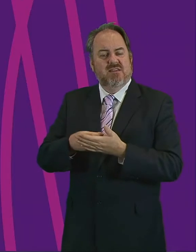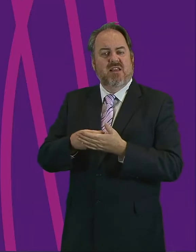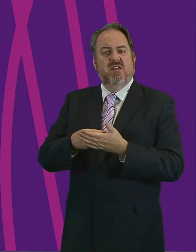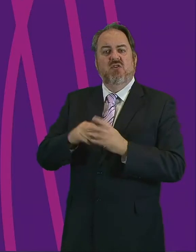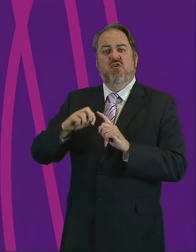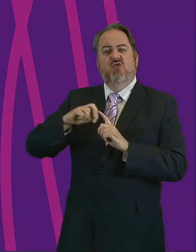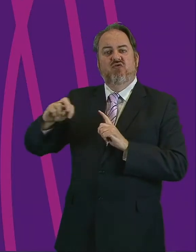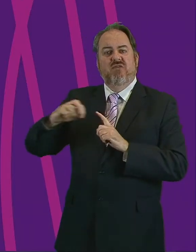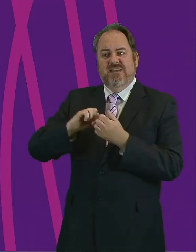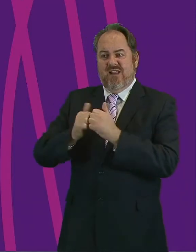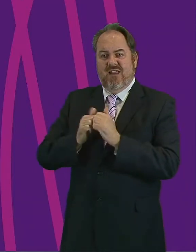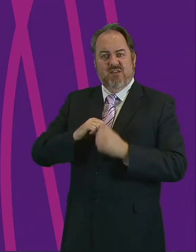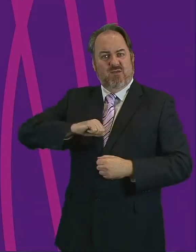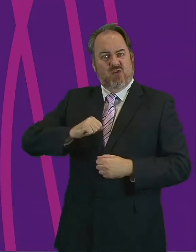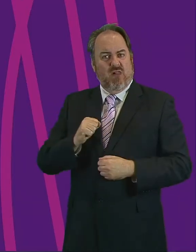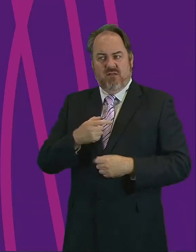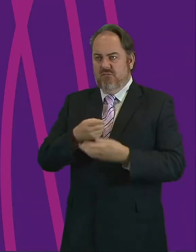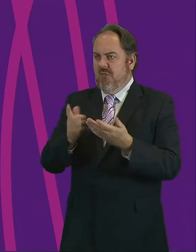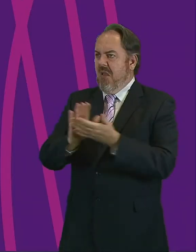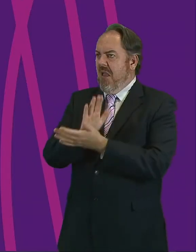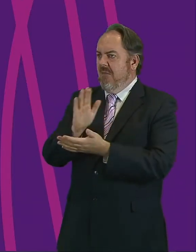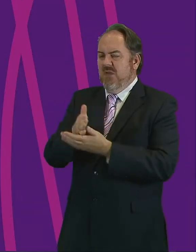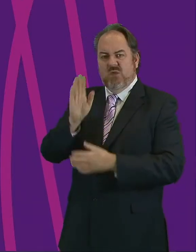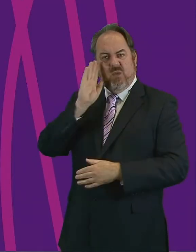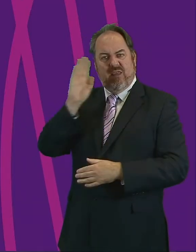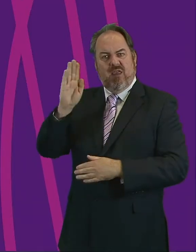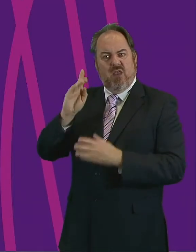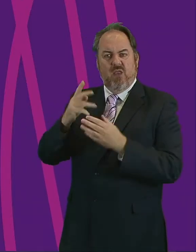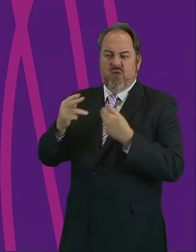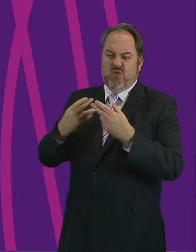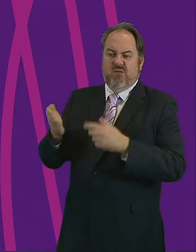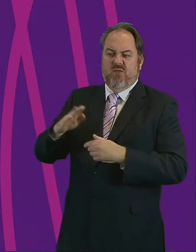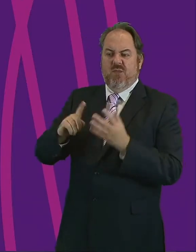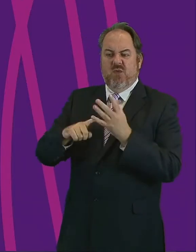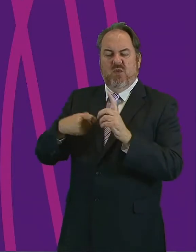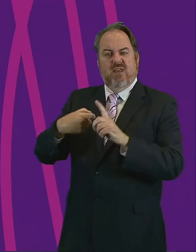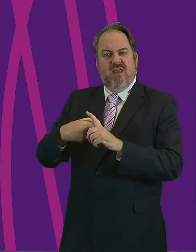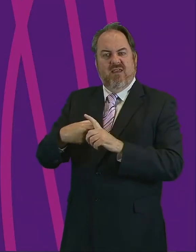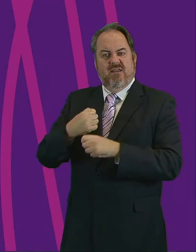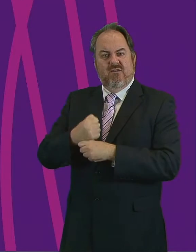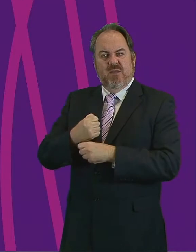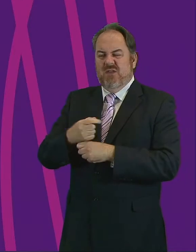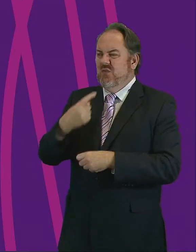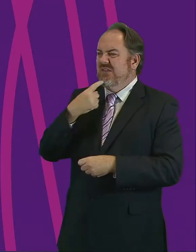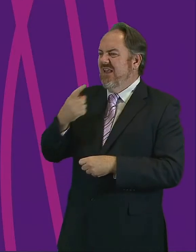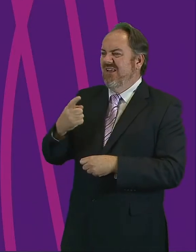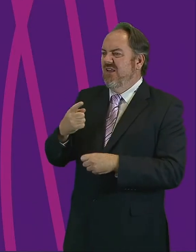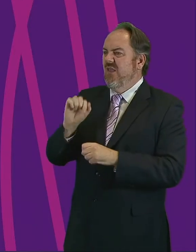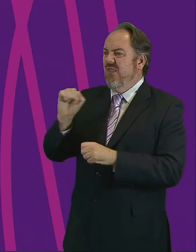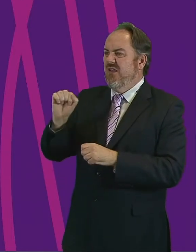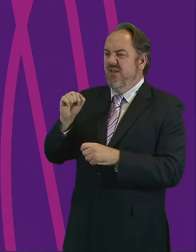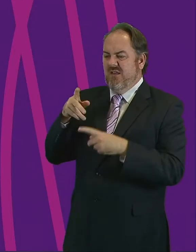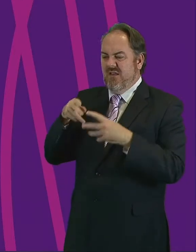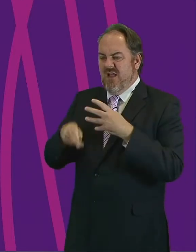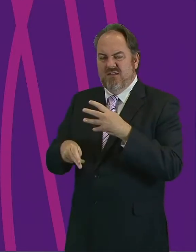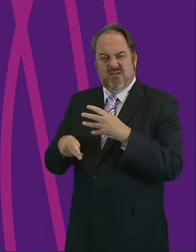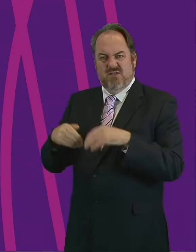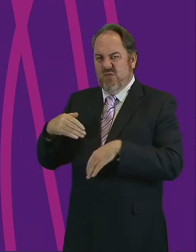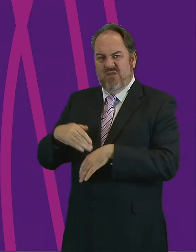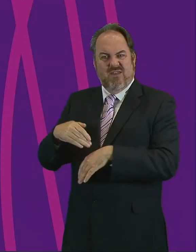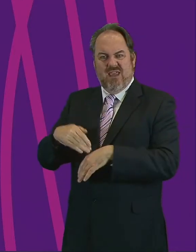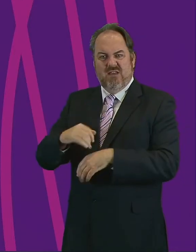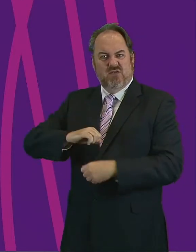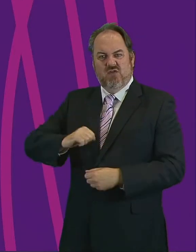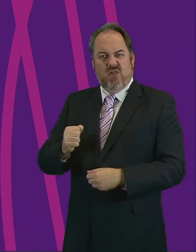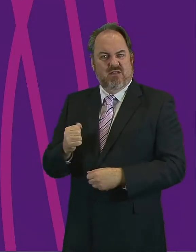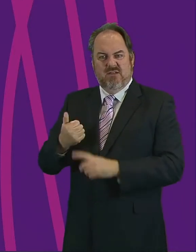name but a few. Rishi Sunak's cut to stamp duty plainly doesn't apply to Scotland, and while the Cabinet Secretary has just announced a tax break